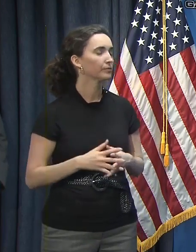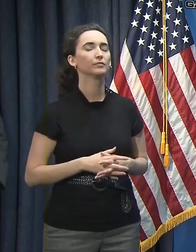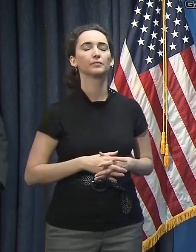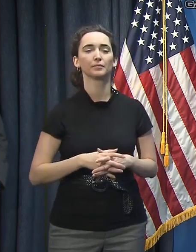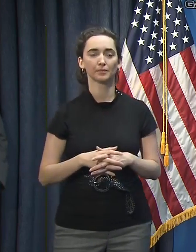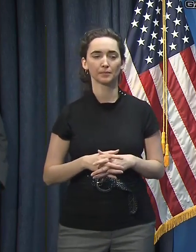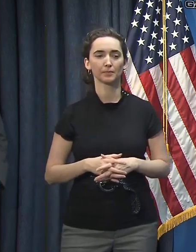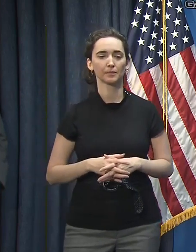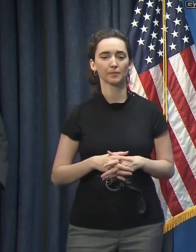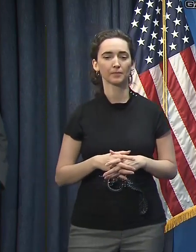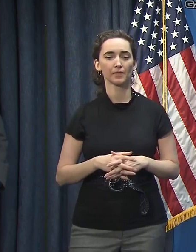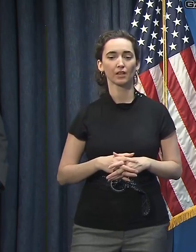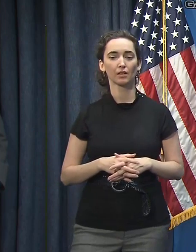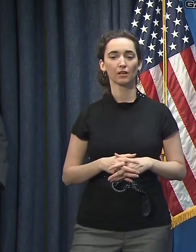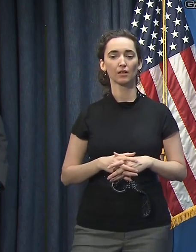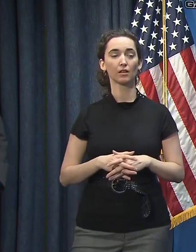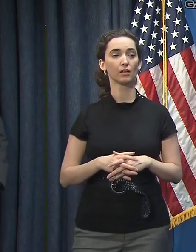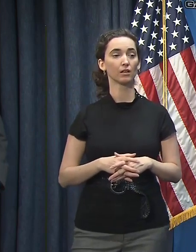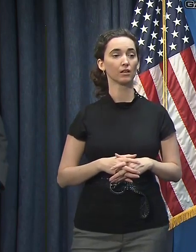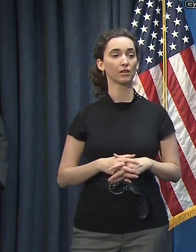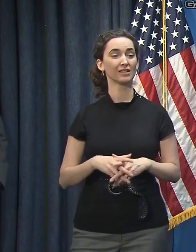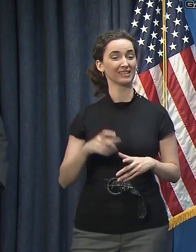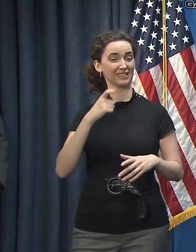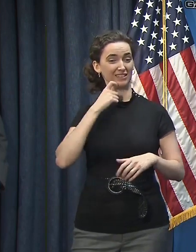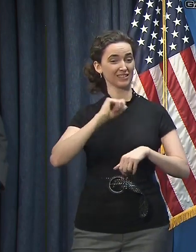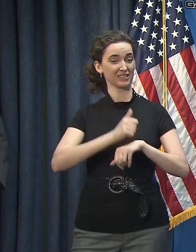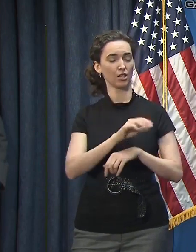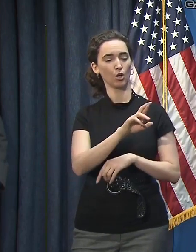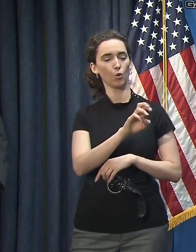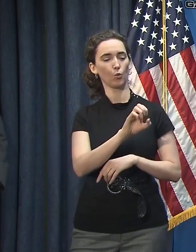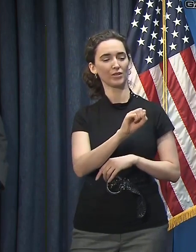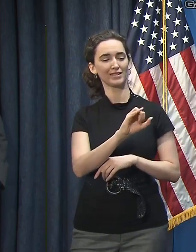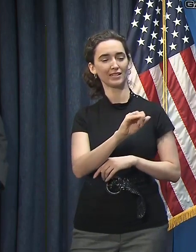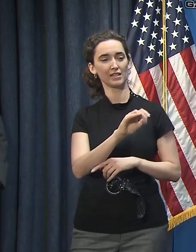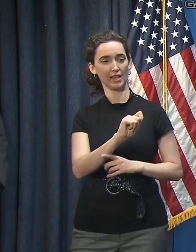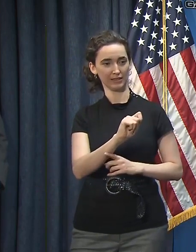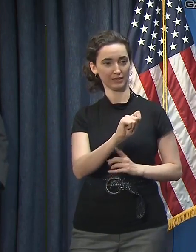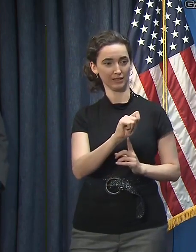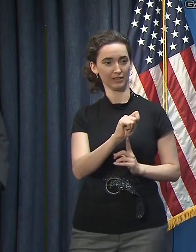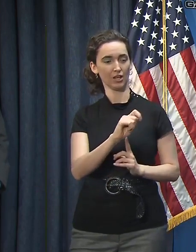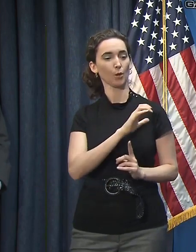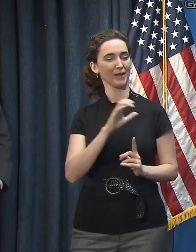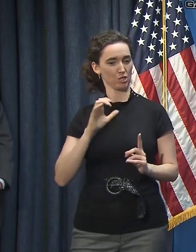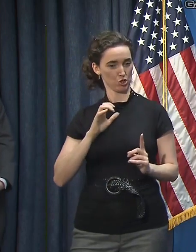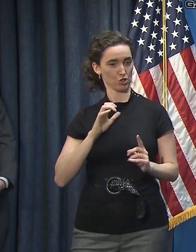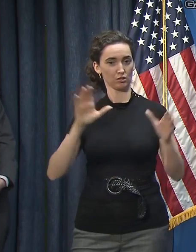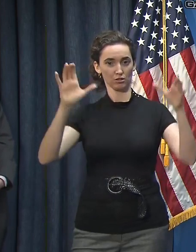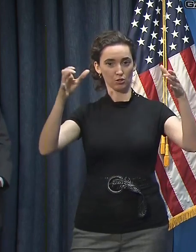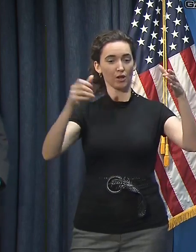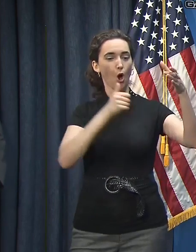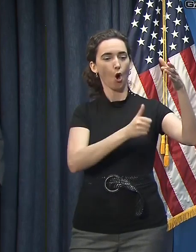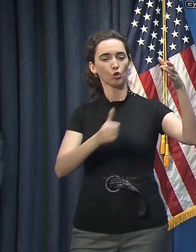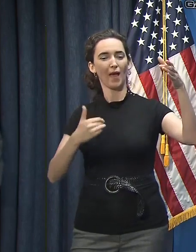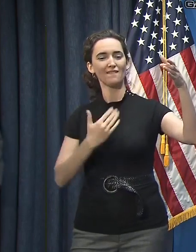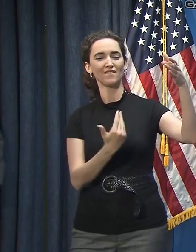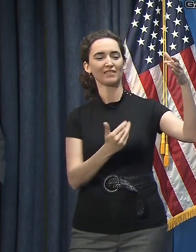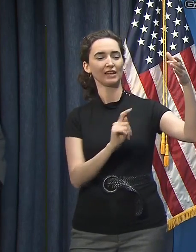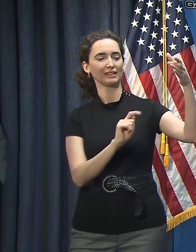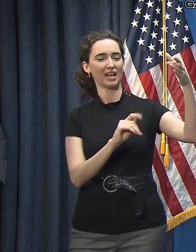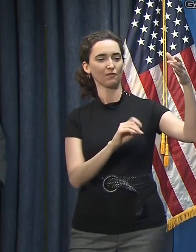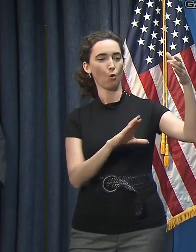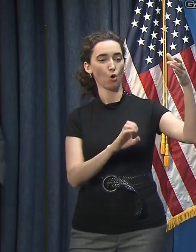the Resilient Task Force that we've created, the Resiliency Commission that has 15 task forces under it, and that's every